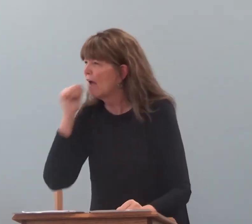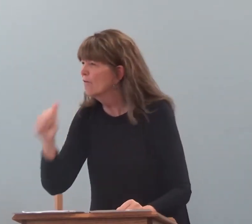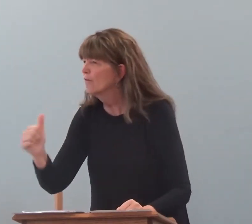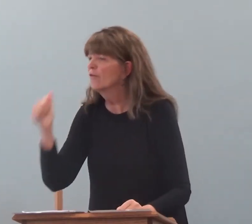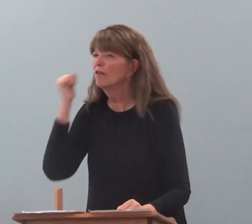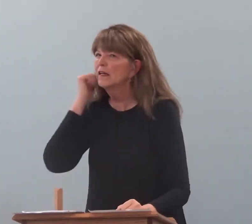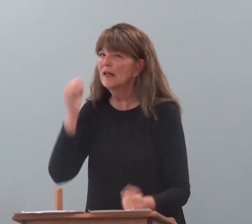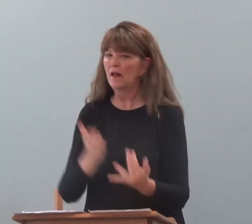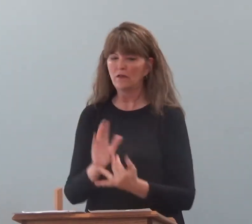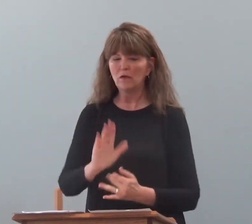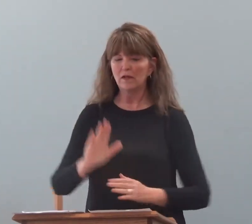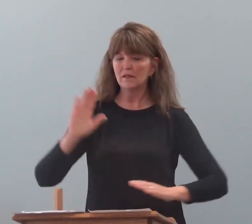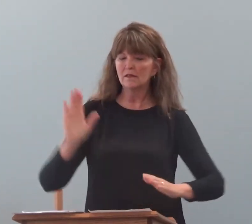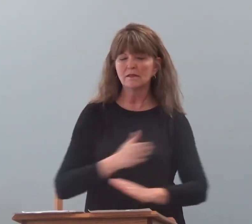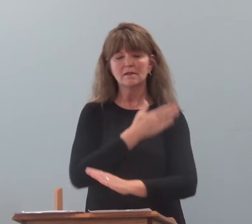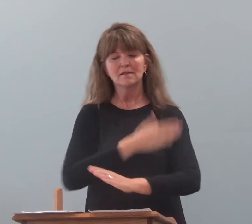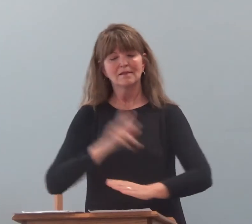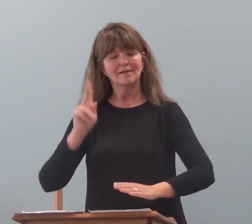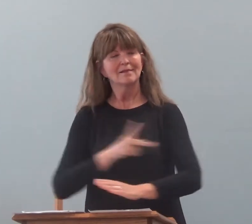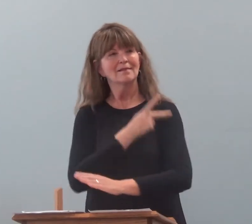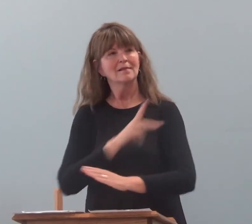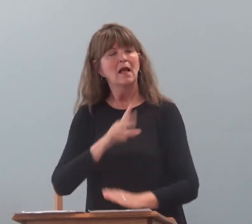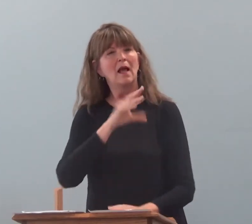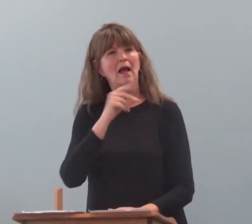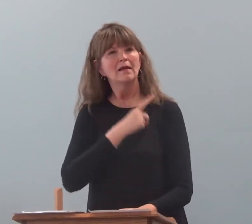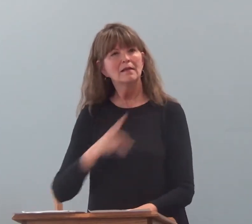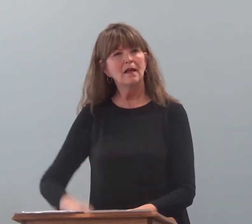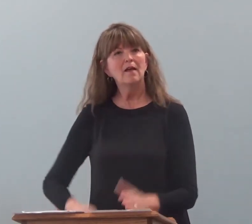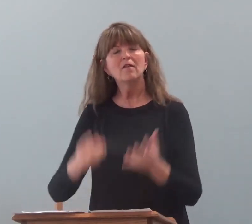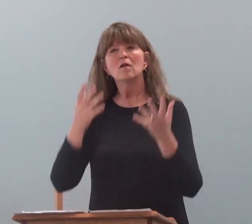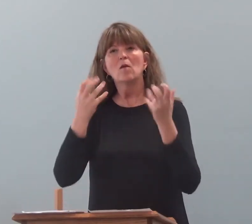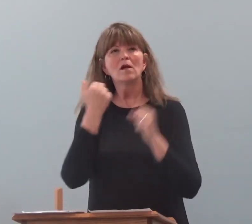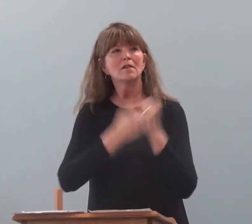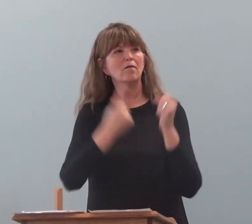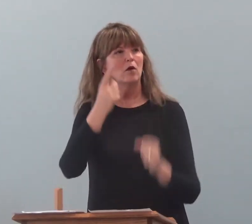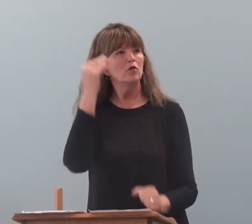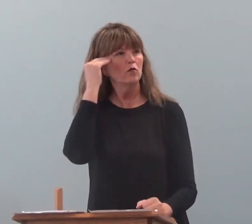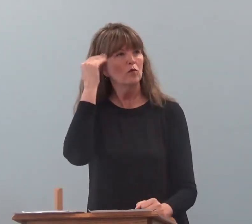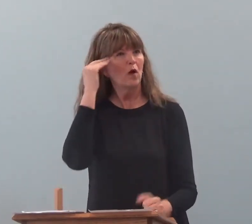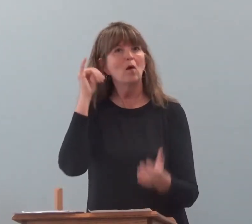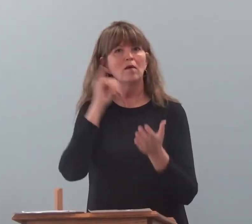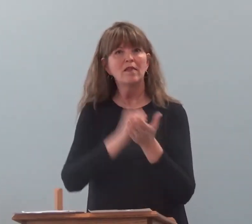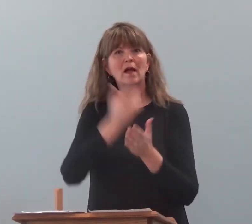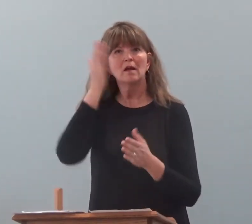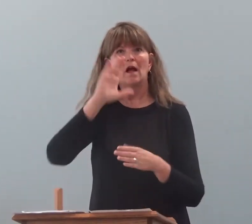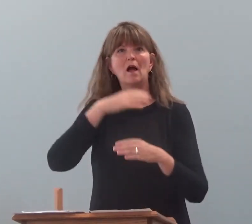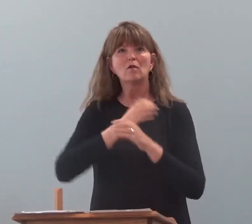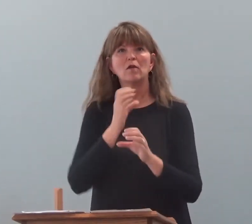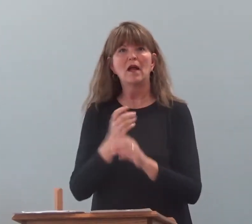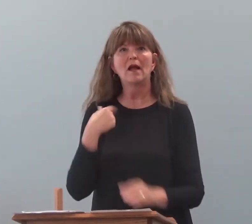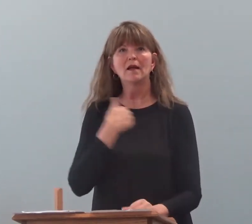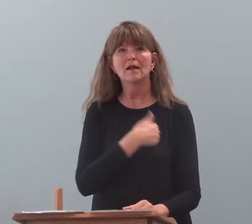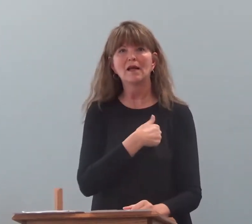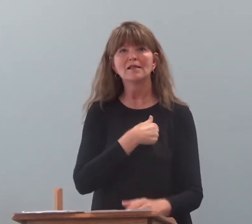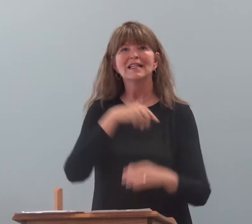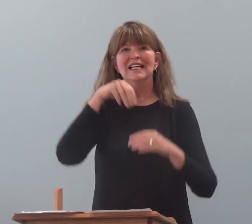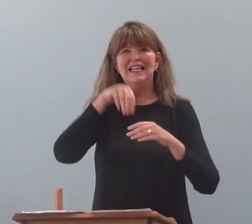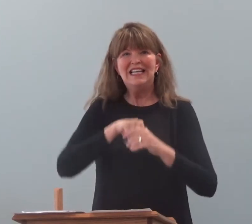amazing, that God created us, knows us, and formed us, and he wants everyone to realize that